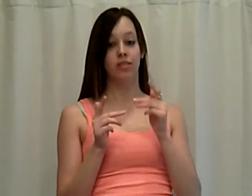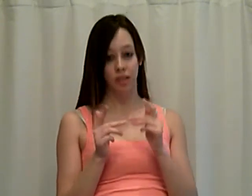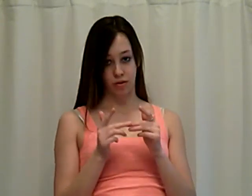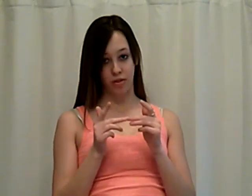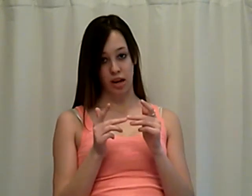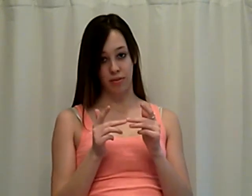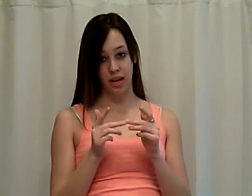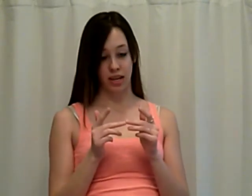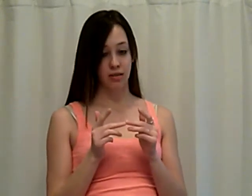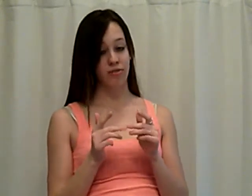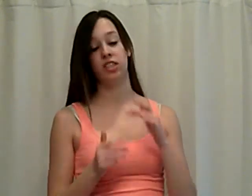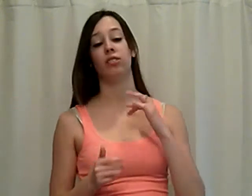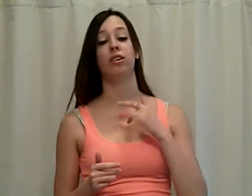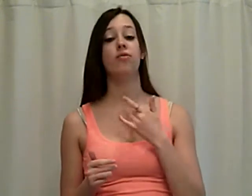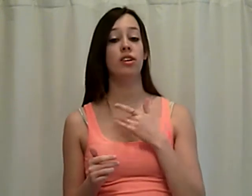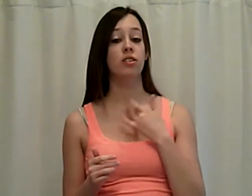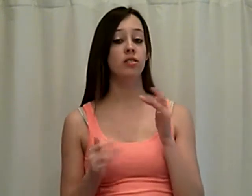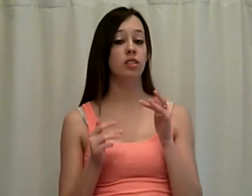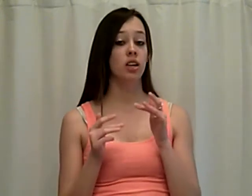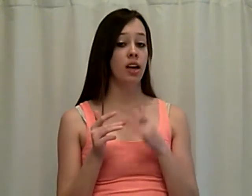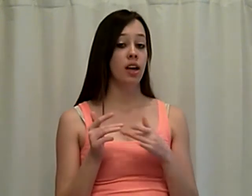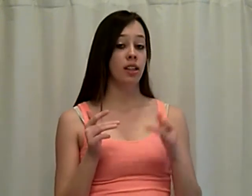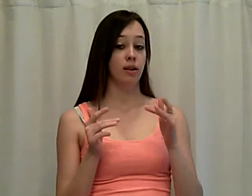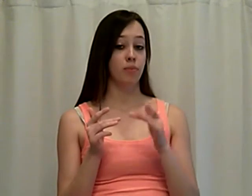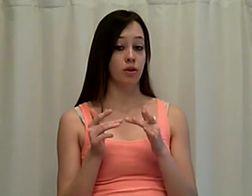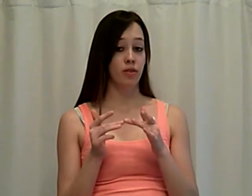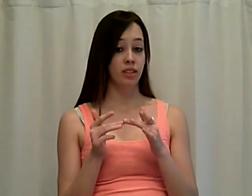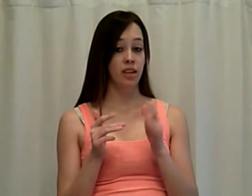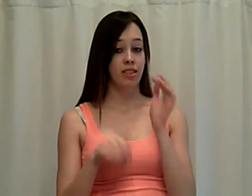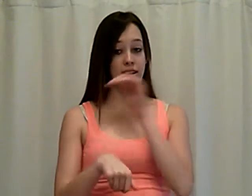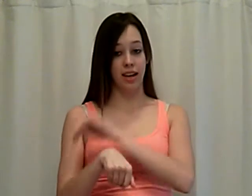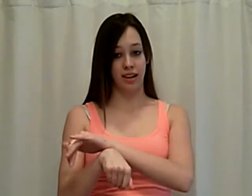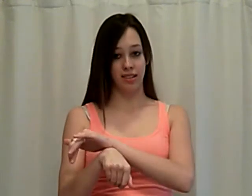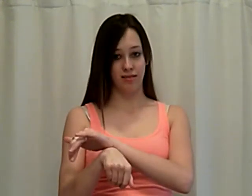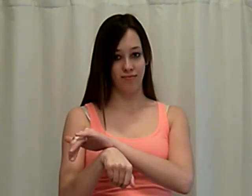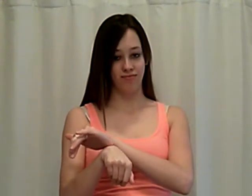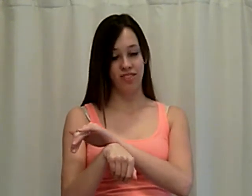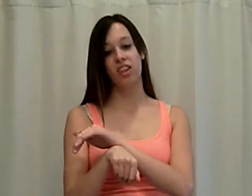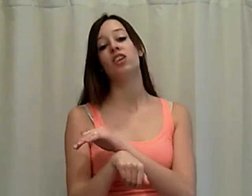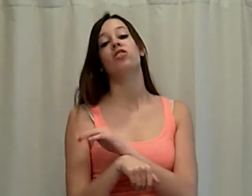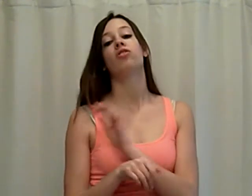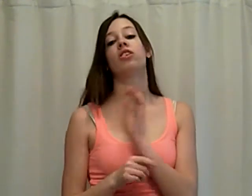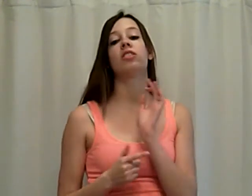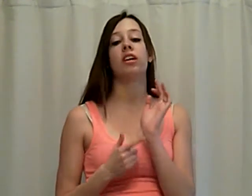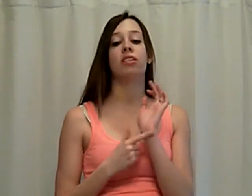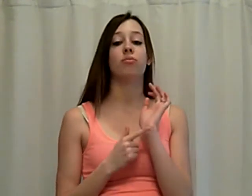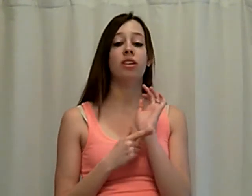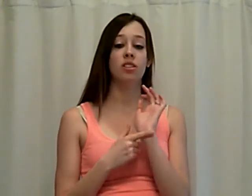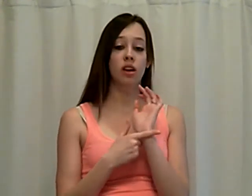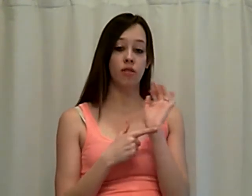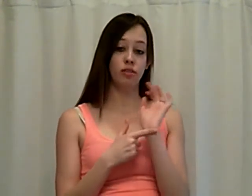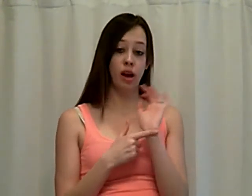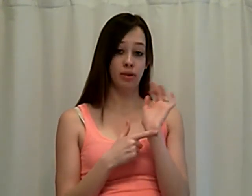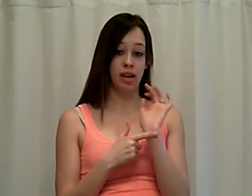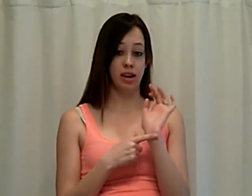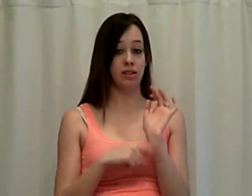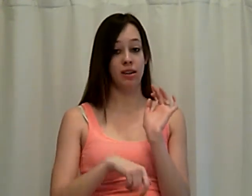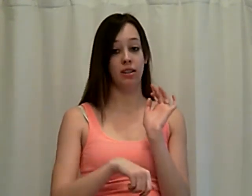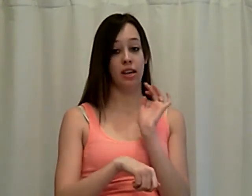circle with your dominant hand. So it feels like a perfect, and then night. So you're going to take the wrist of your dominant hand and lay it on the